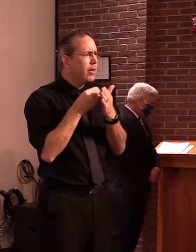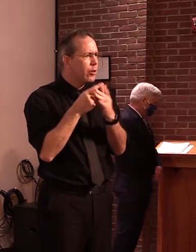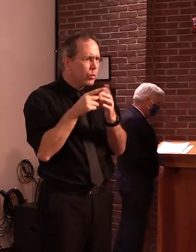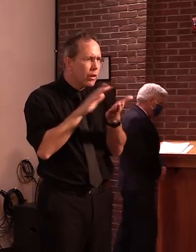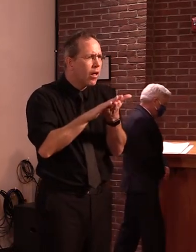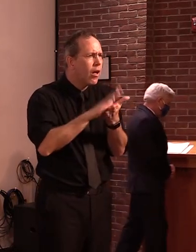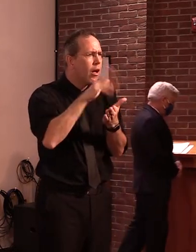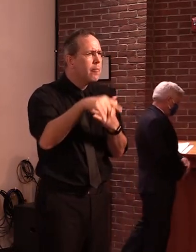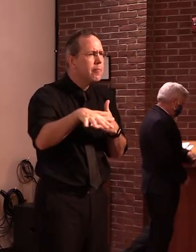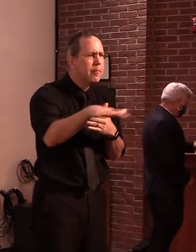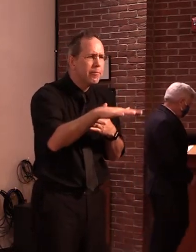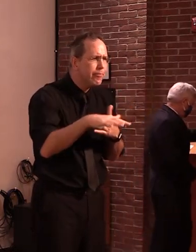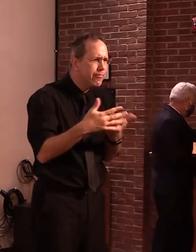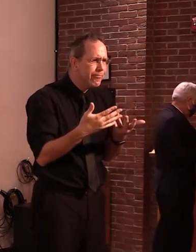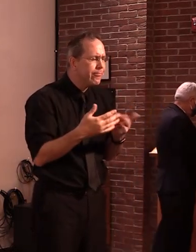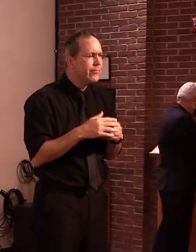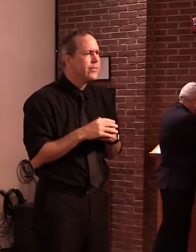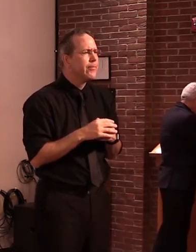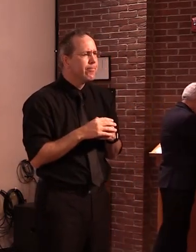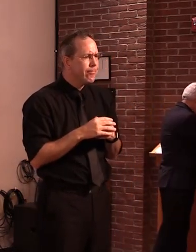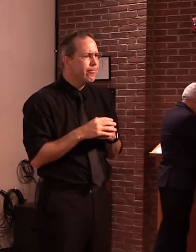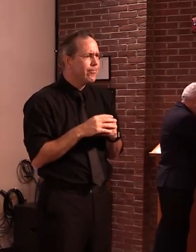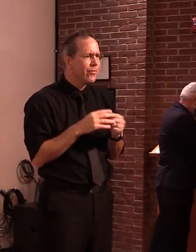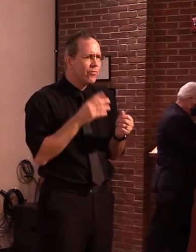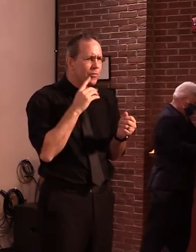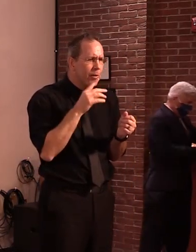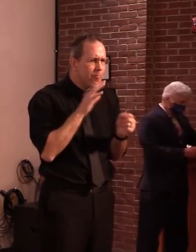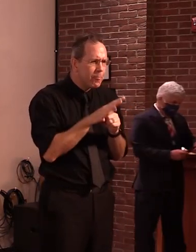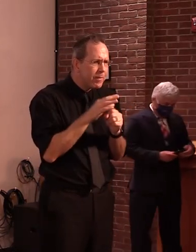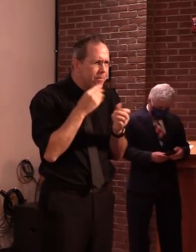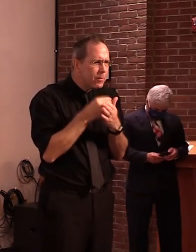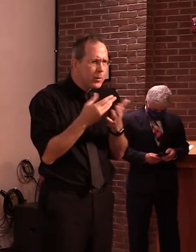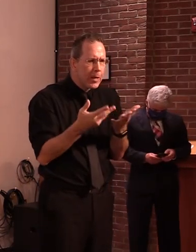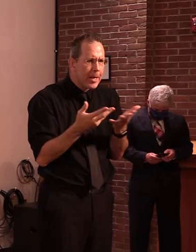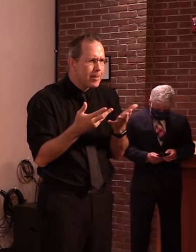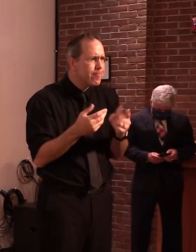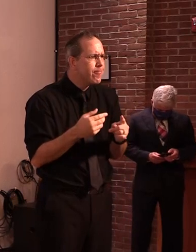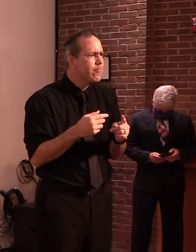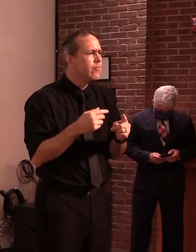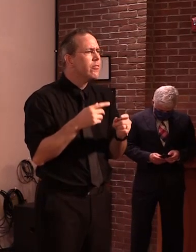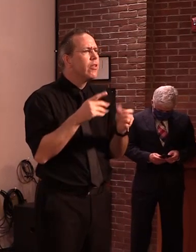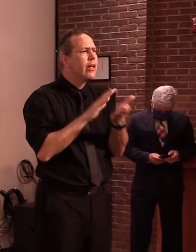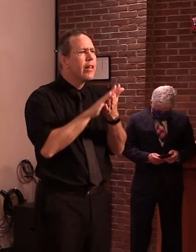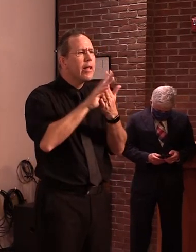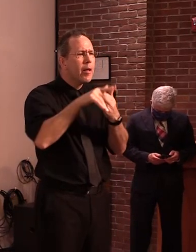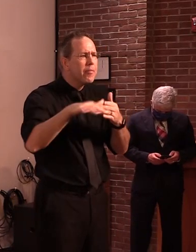not remedying any of the existing structural problems.